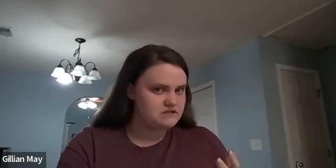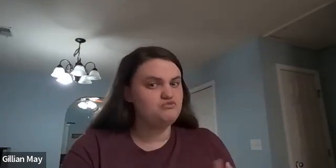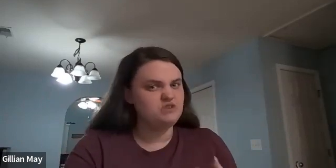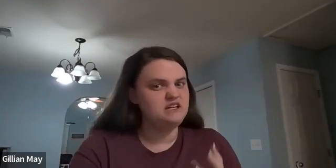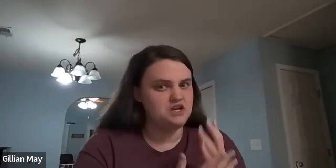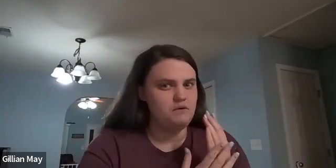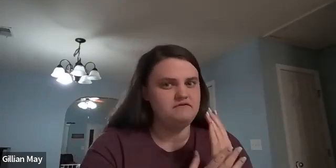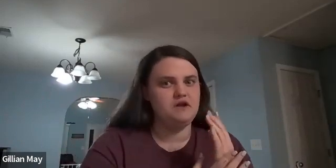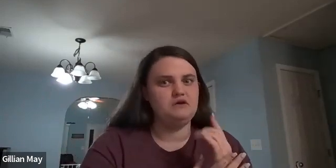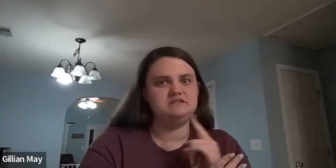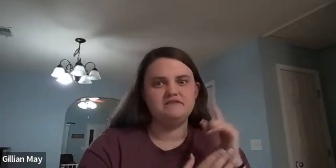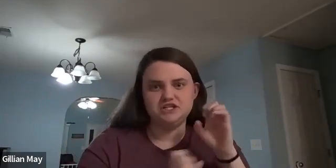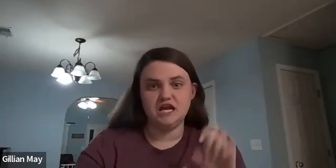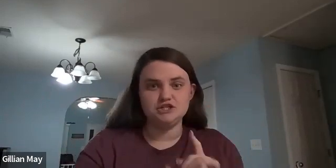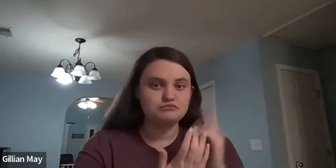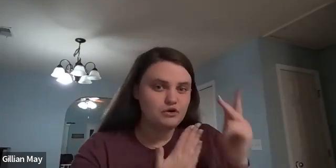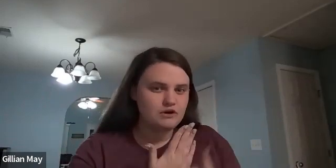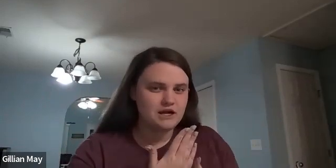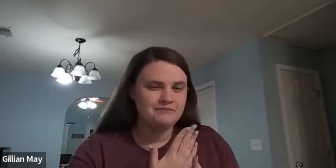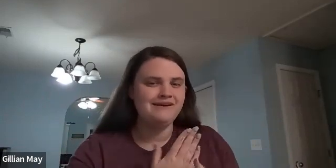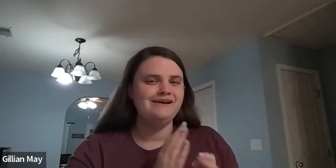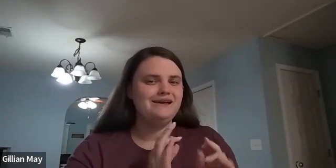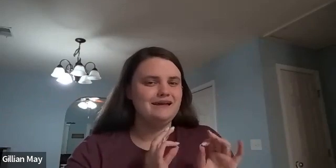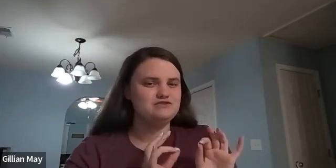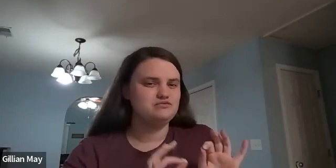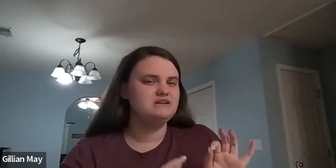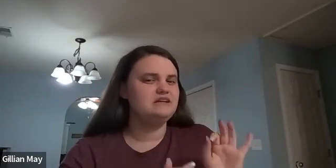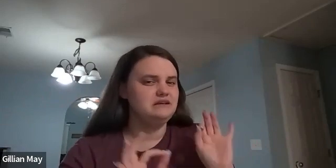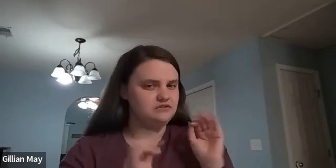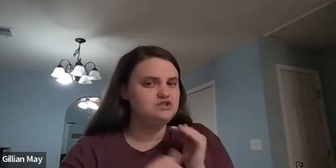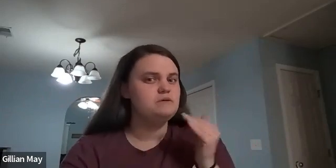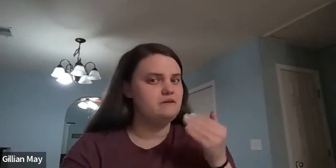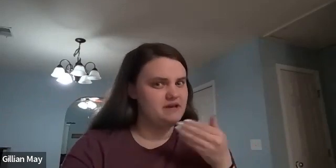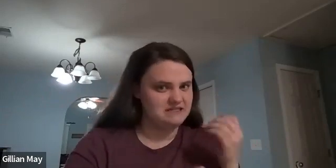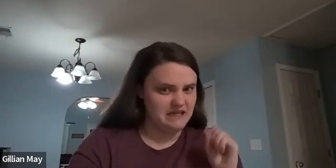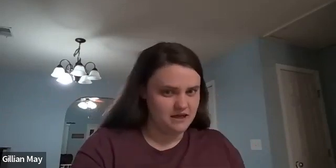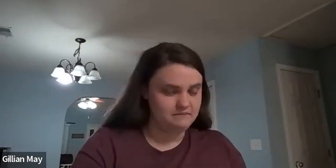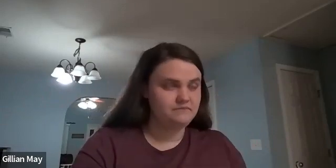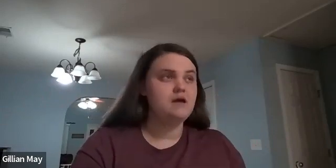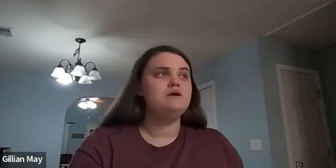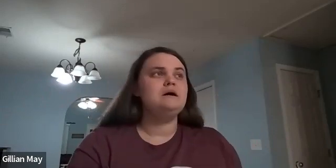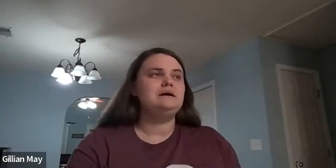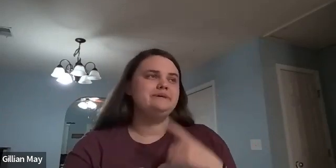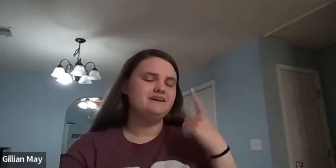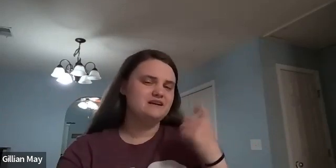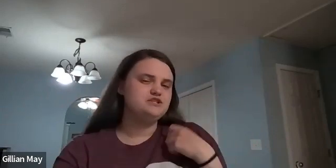and really know if their deaf education program is really doing the best they can. Because you will